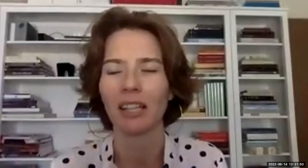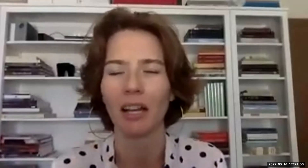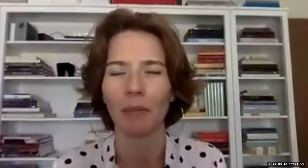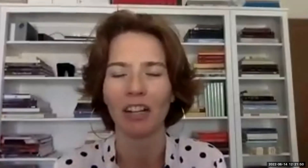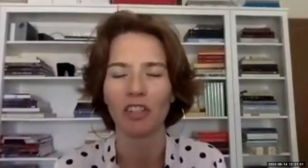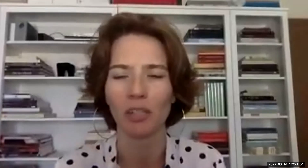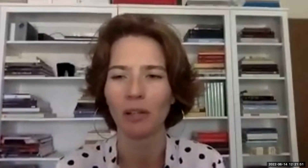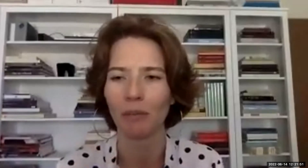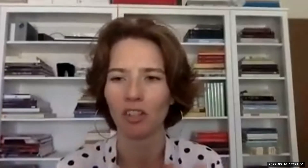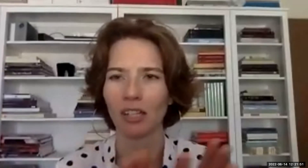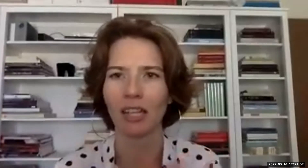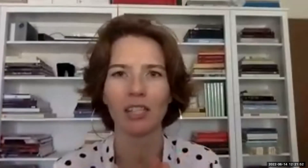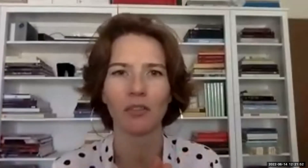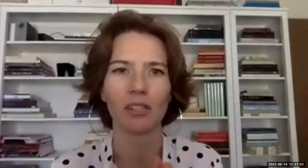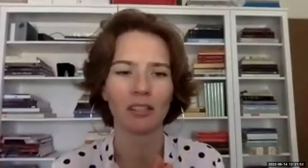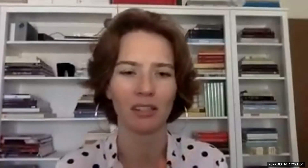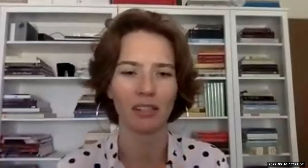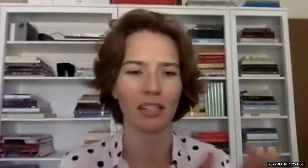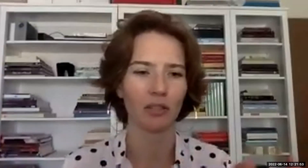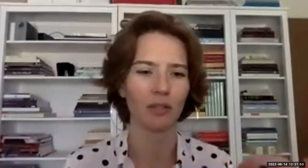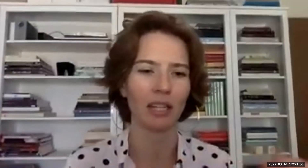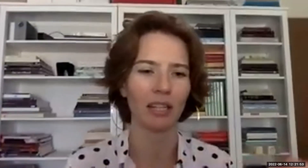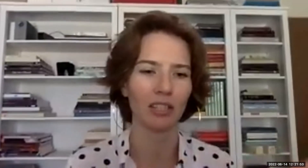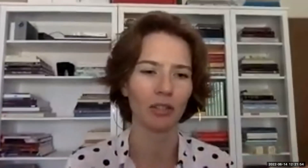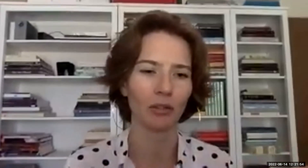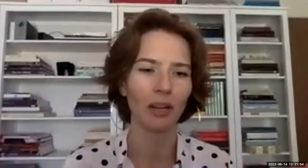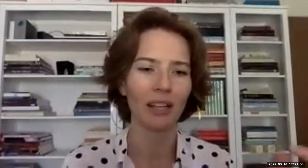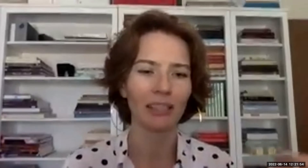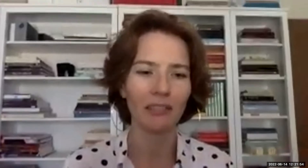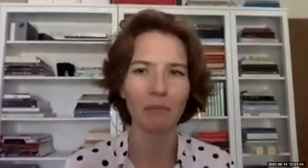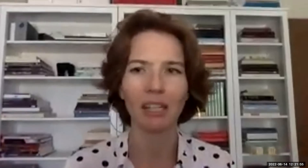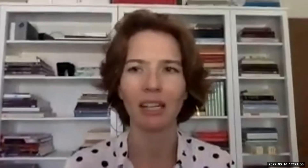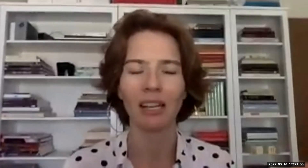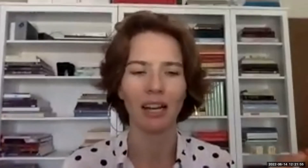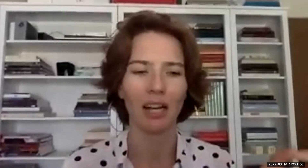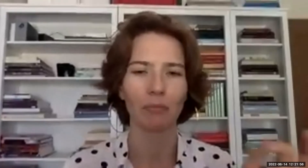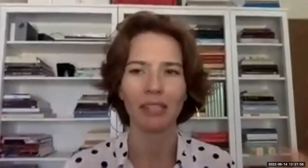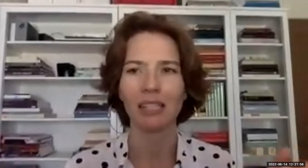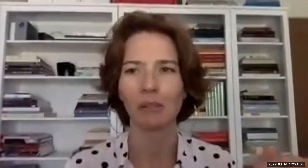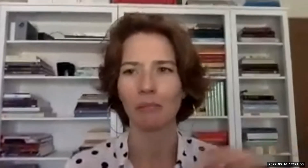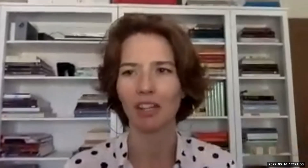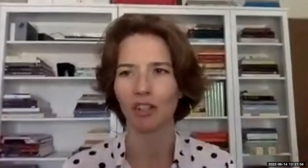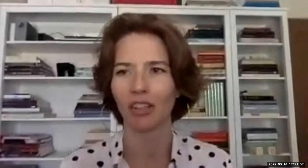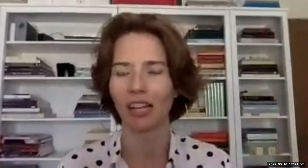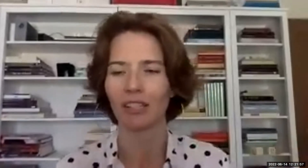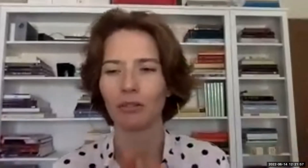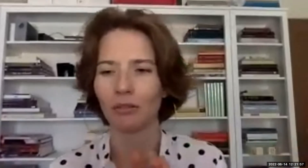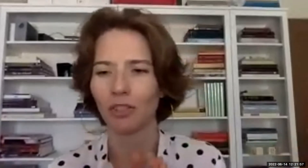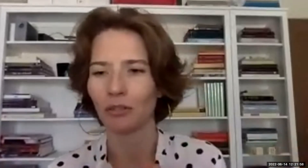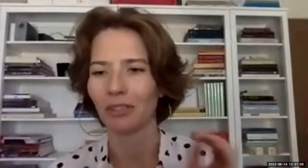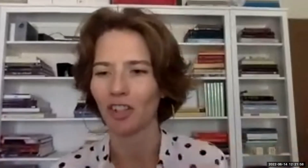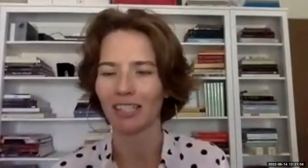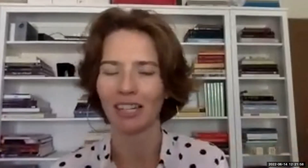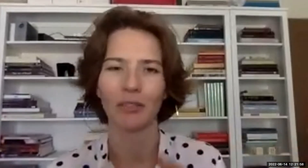on, I just want to mention, in case folks are starting to need to leave the meeting, please make sure that